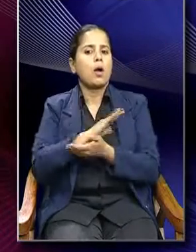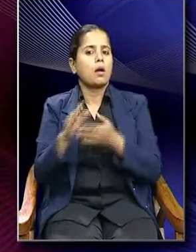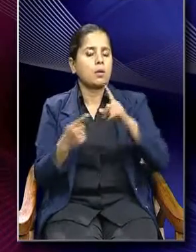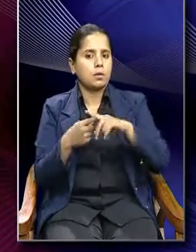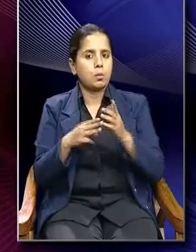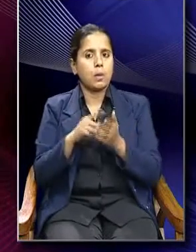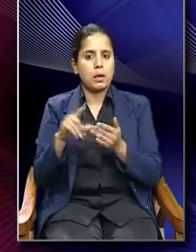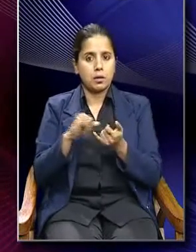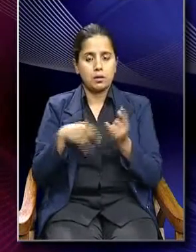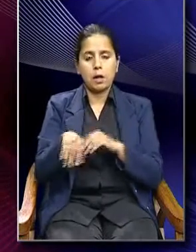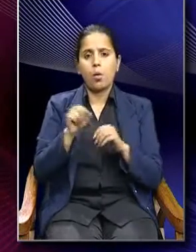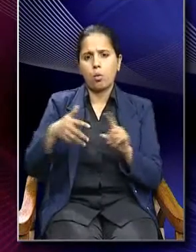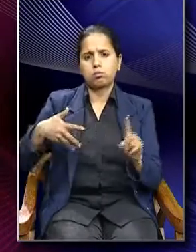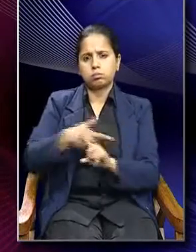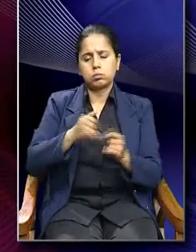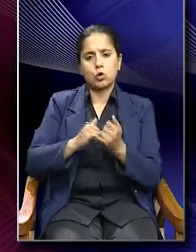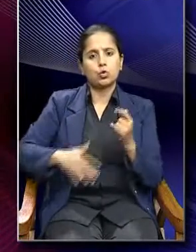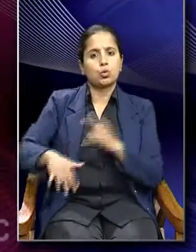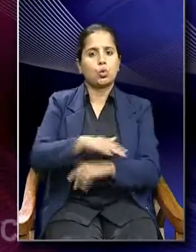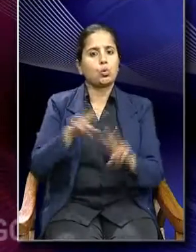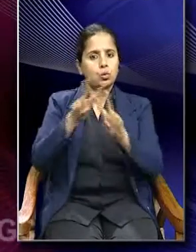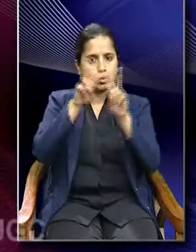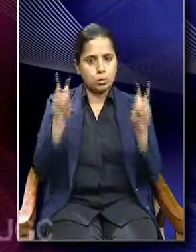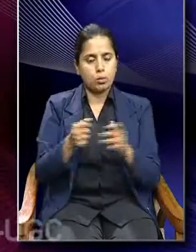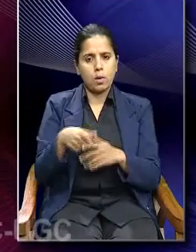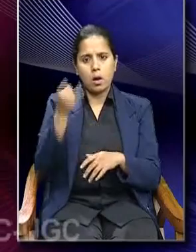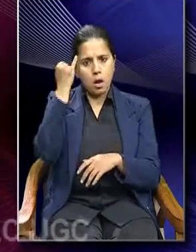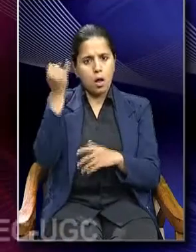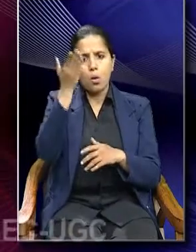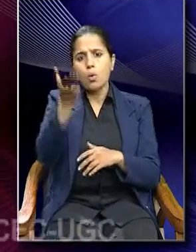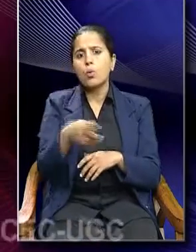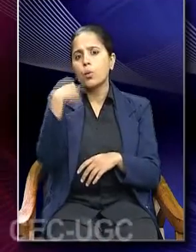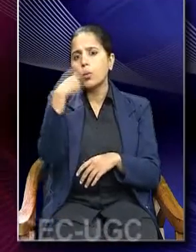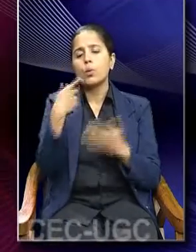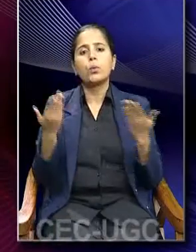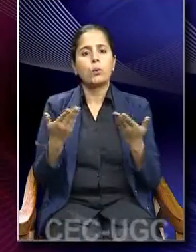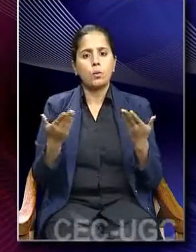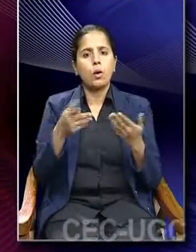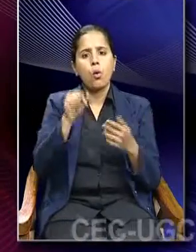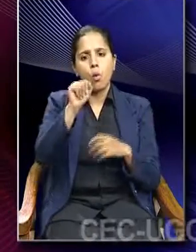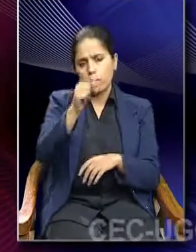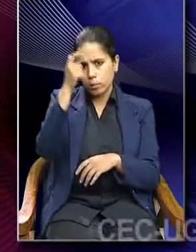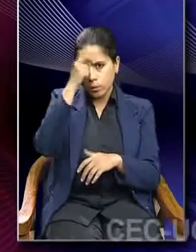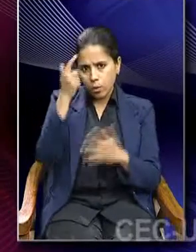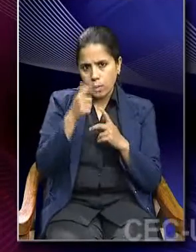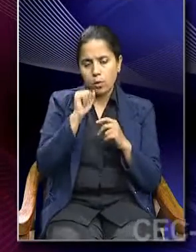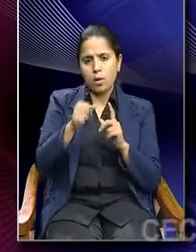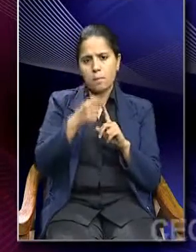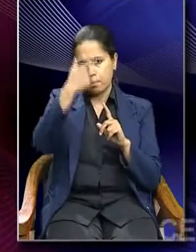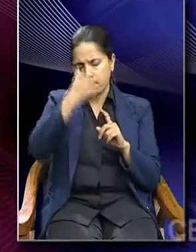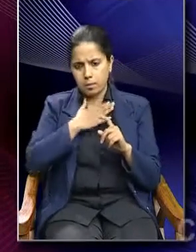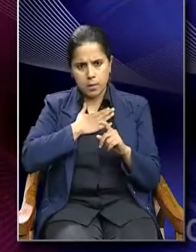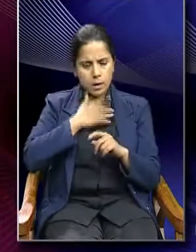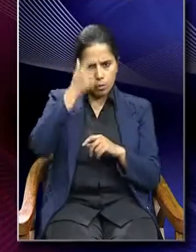social context, that your idea of what you are, your problem, your private problem